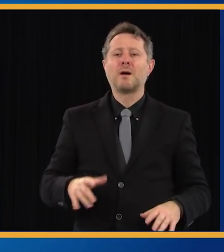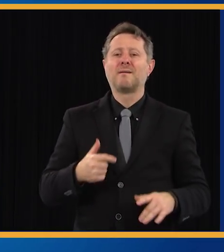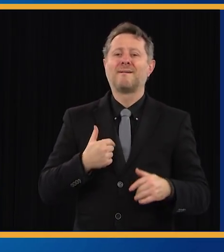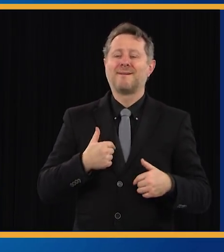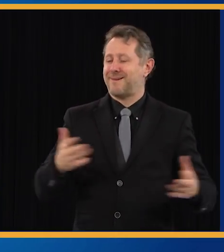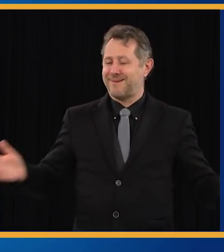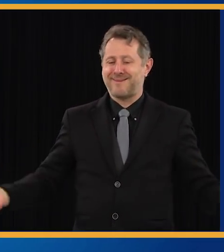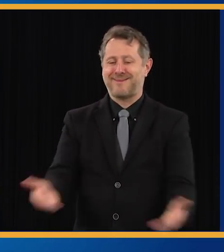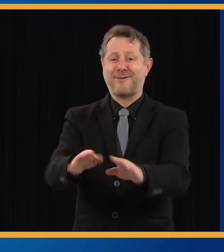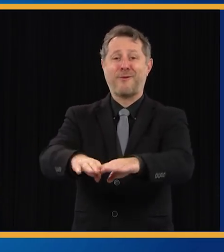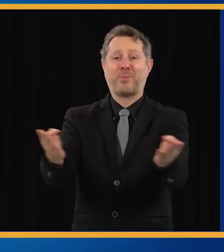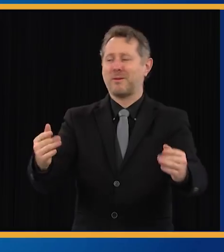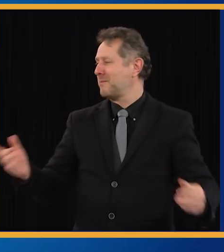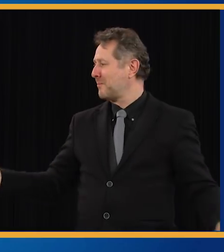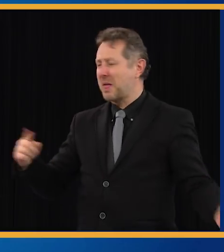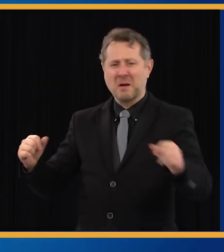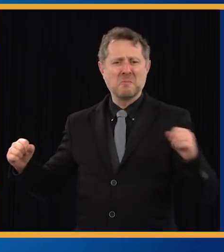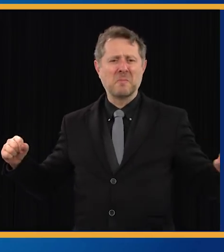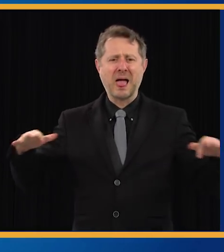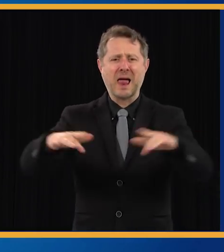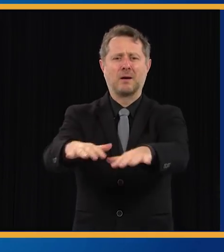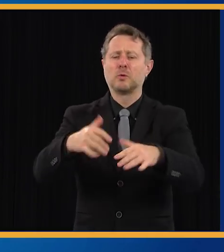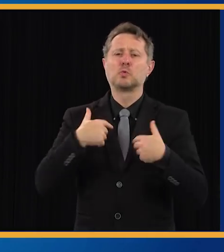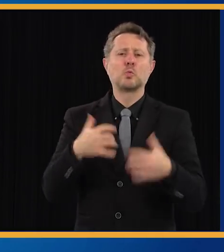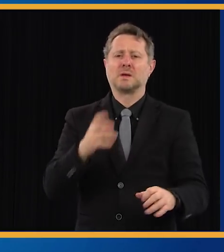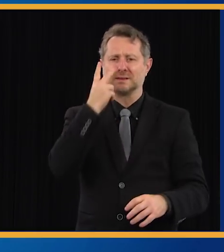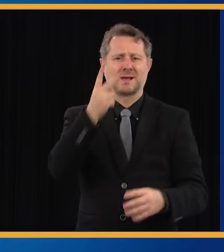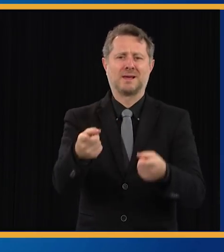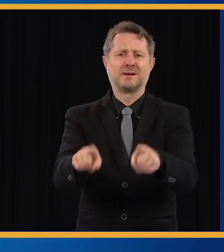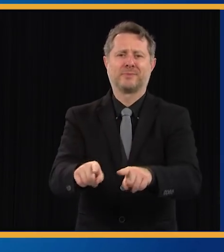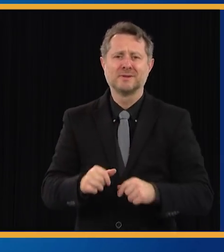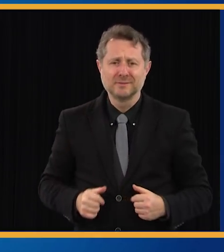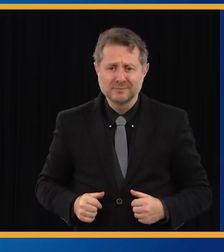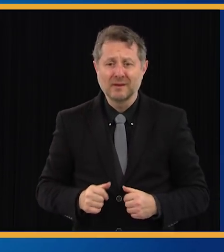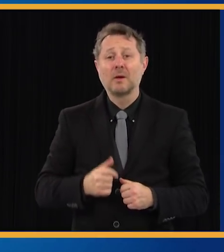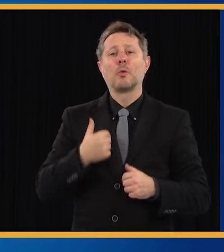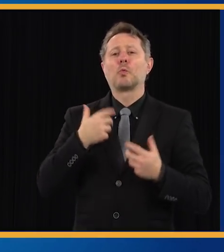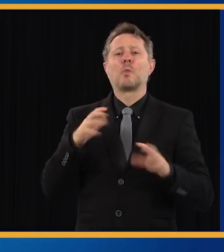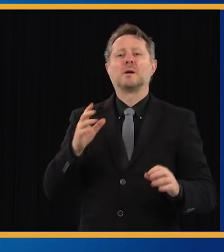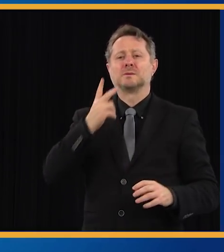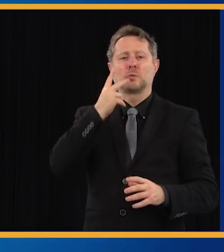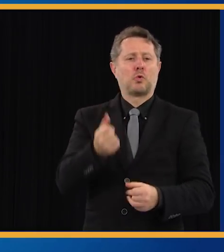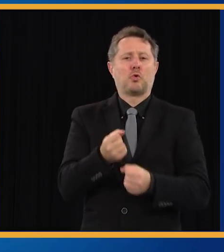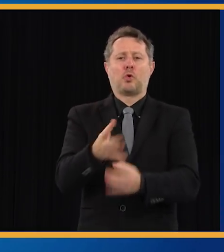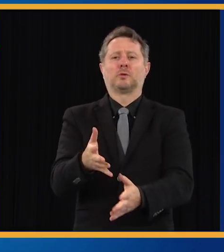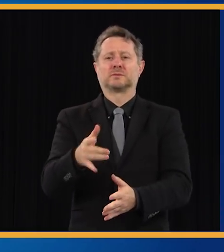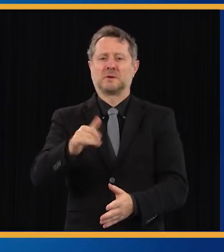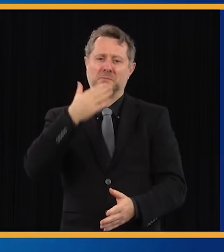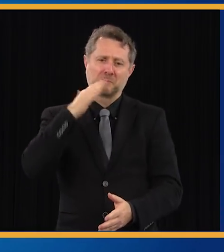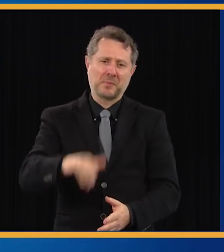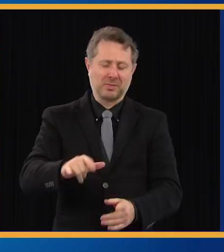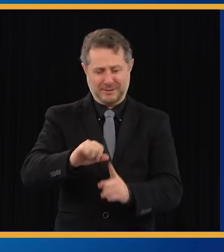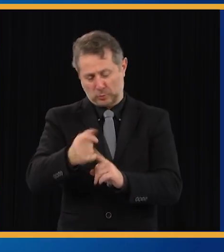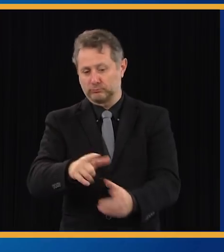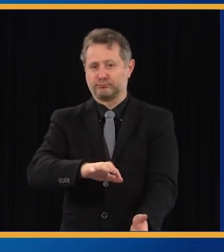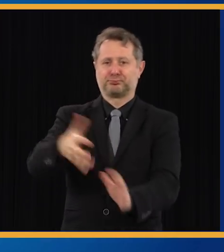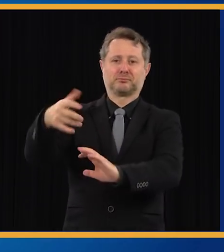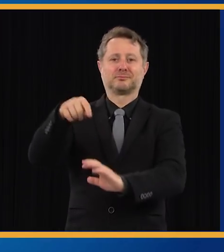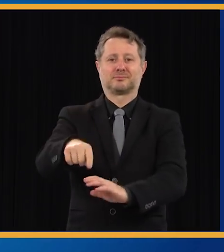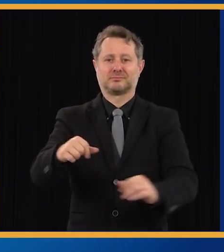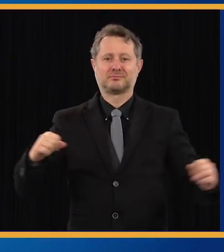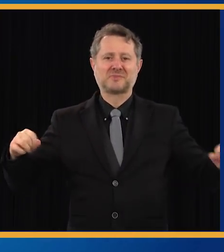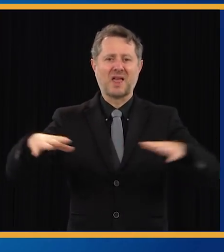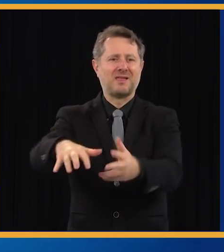where you have a potentially dangerous situation that actually attracts people, normally children,